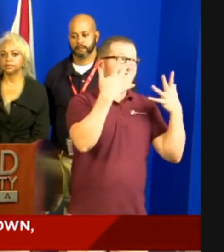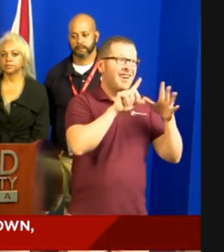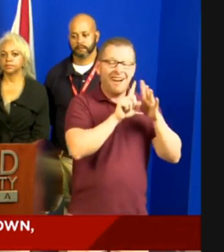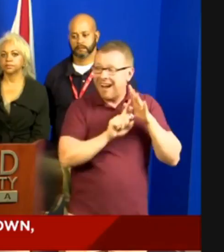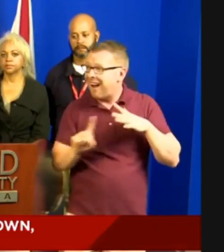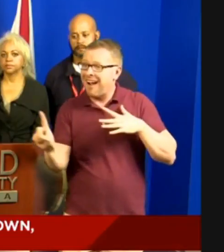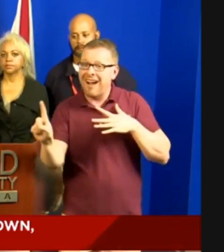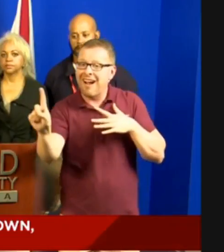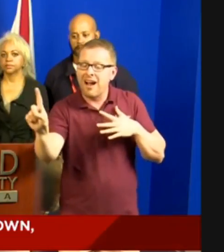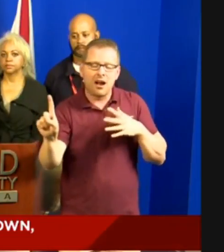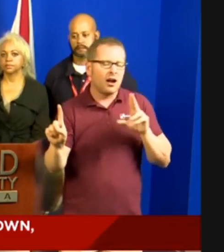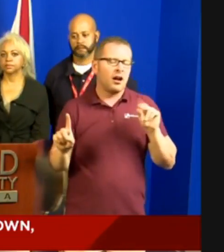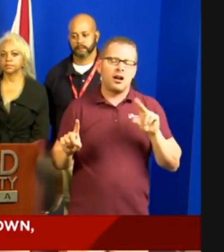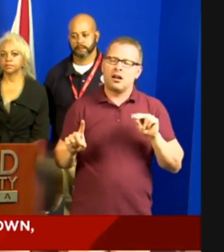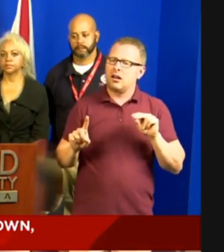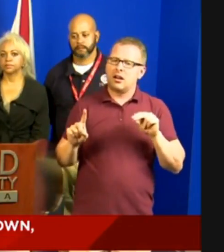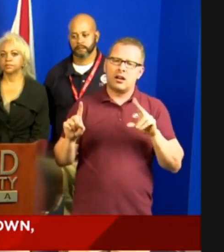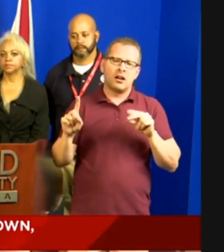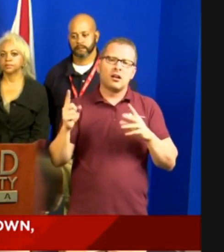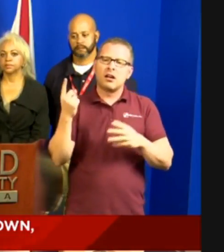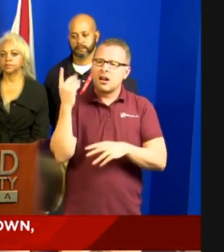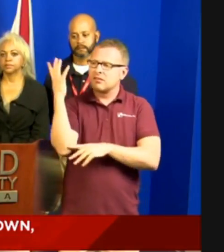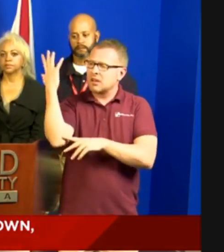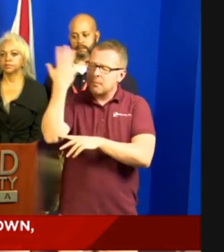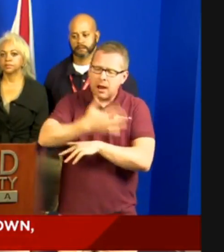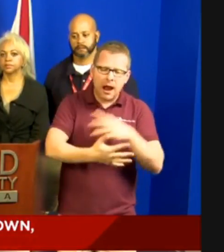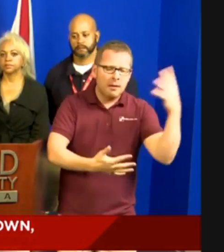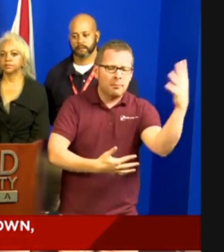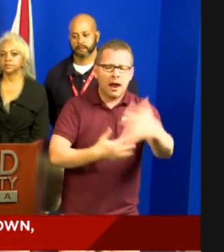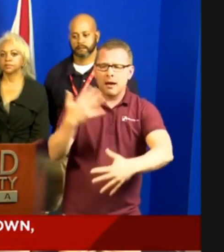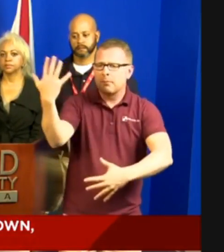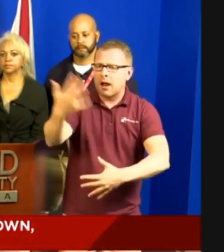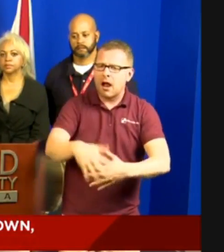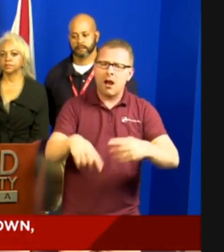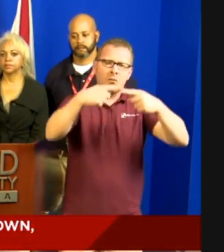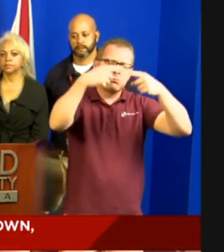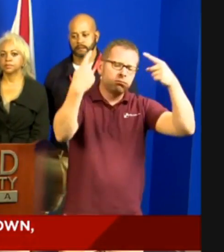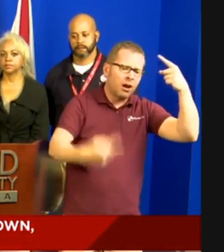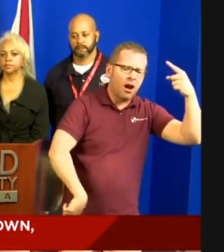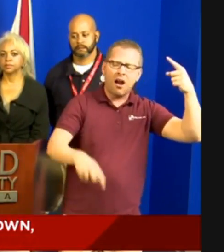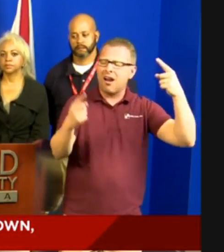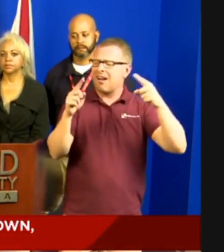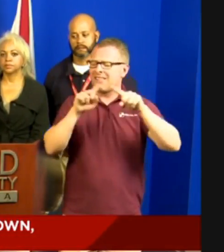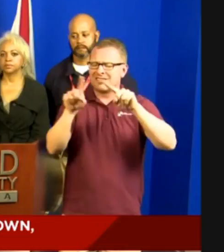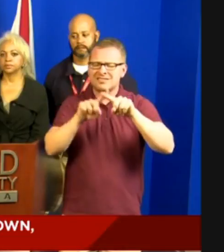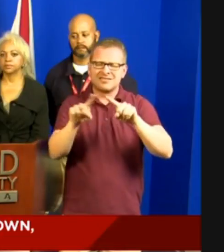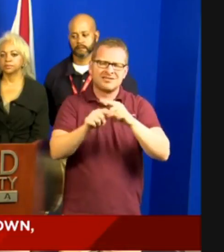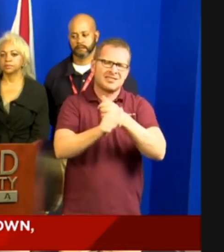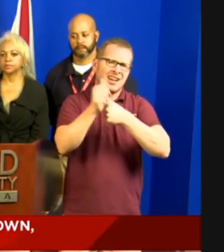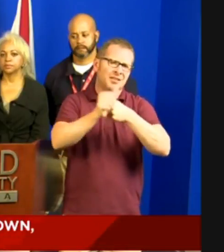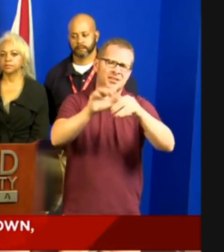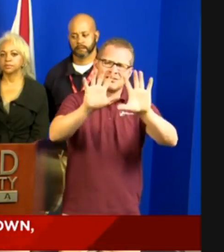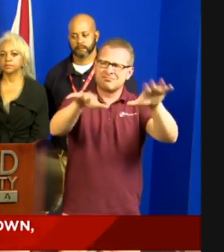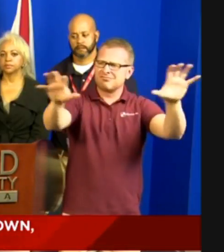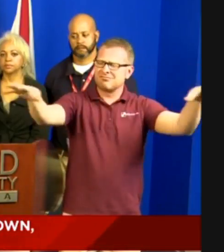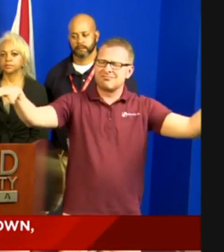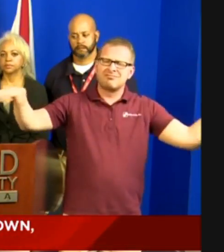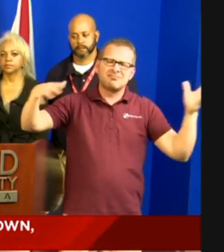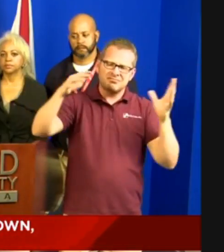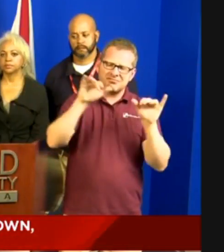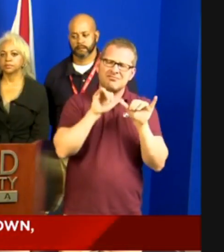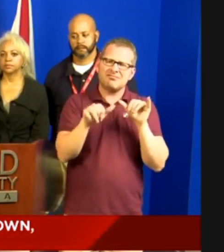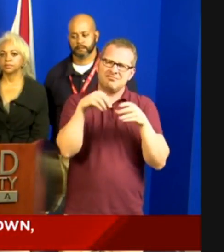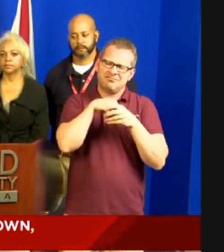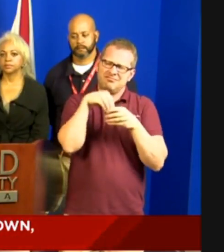be power lines down, there'll be a plethora of things for public safety and government to deal with. Make sure you